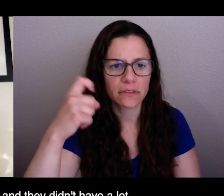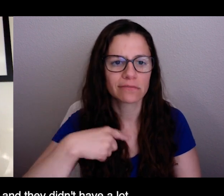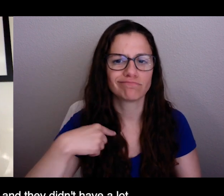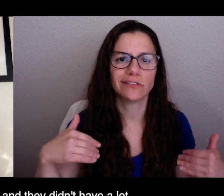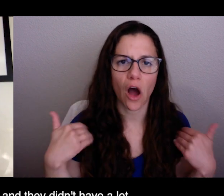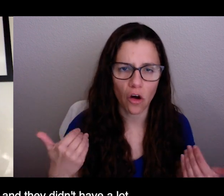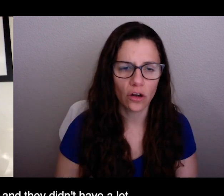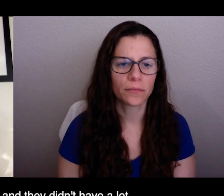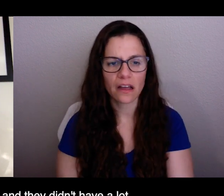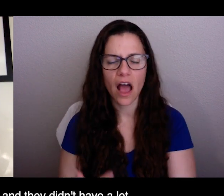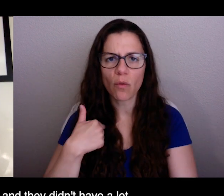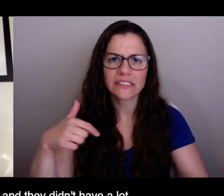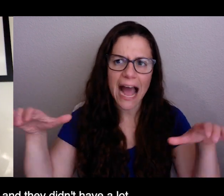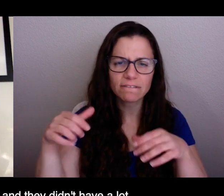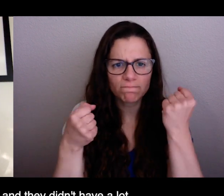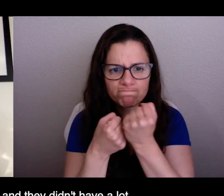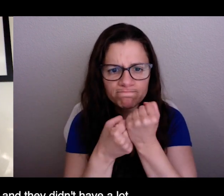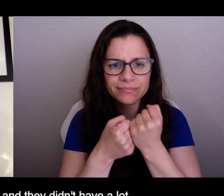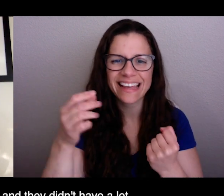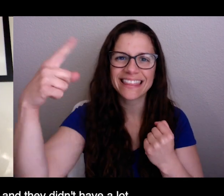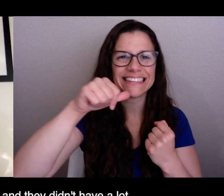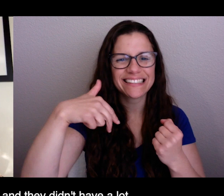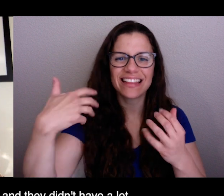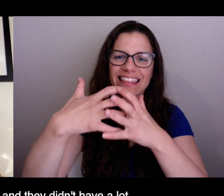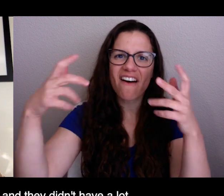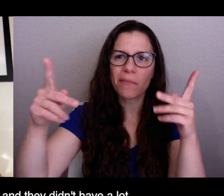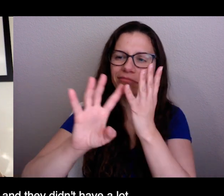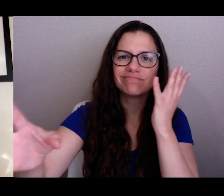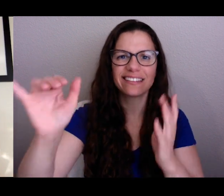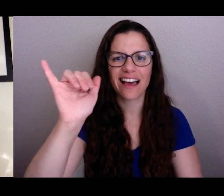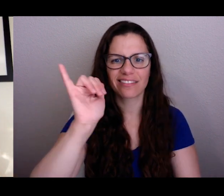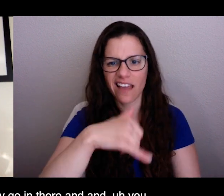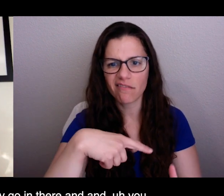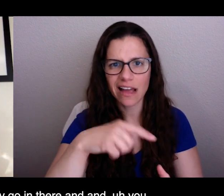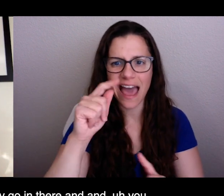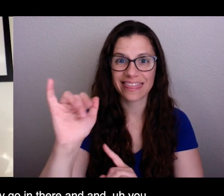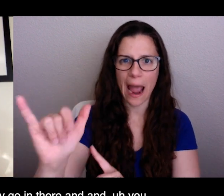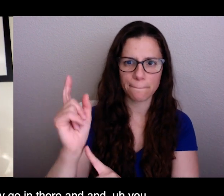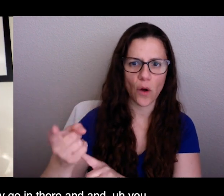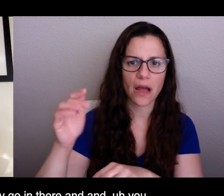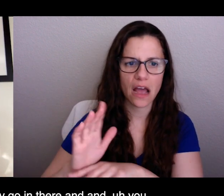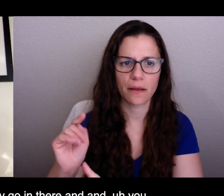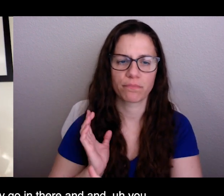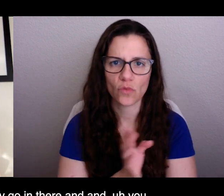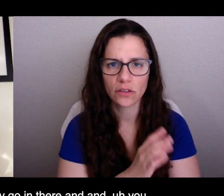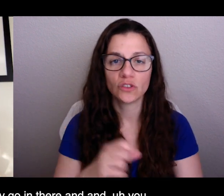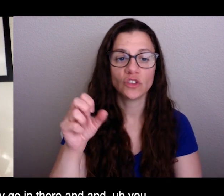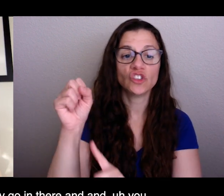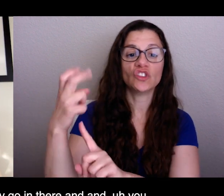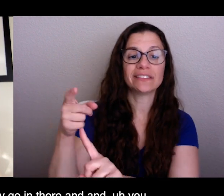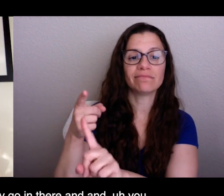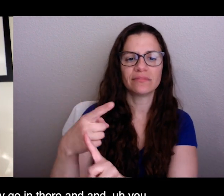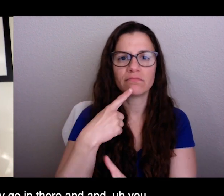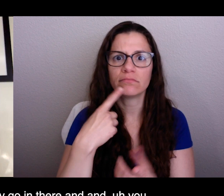I was an activist, and they didn't have a lot of people like that at the moment on the board. So she said, basically, go in there and